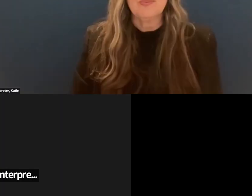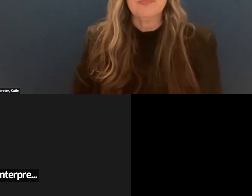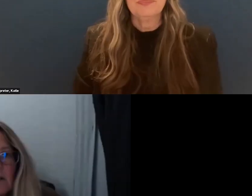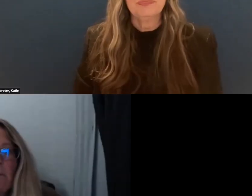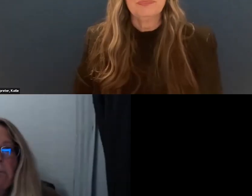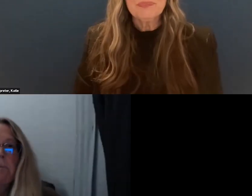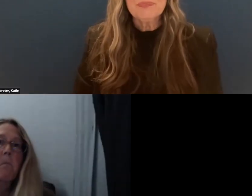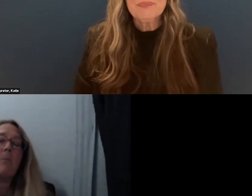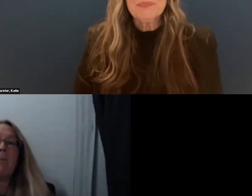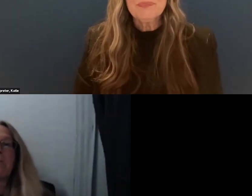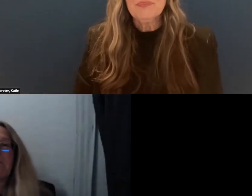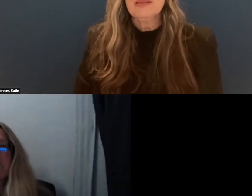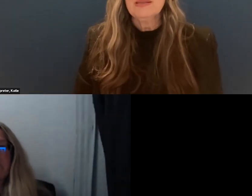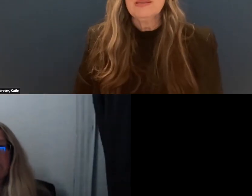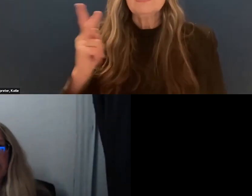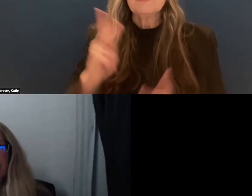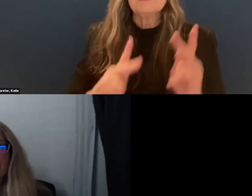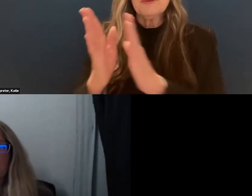So we have